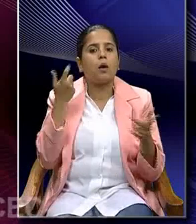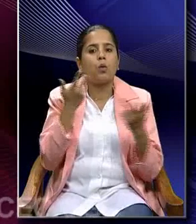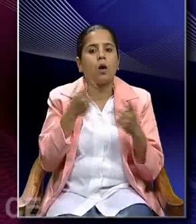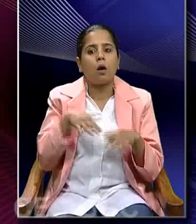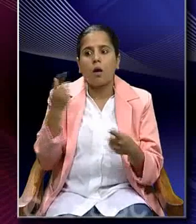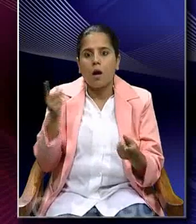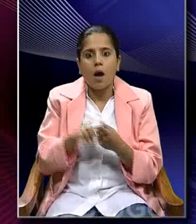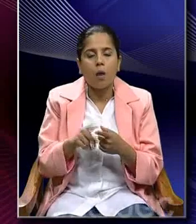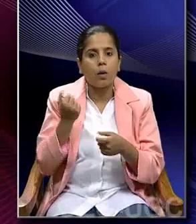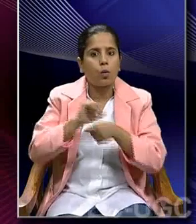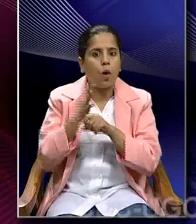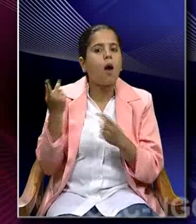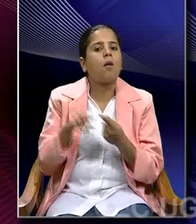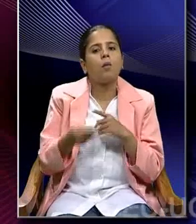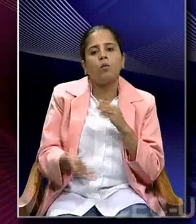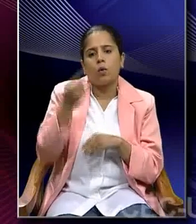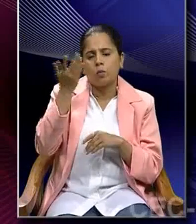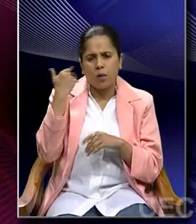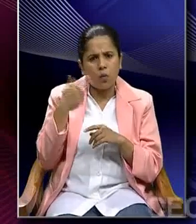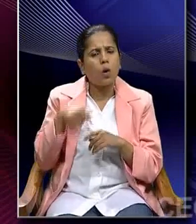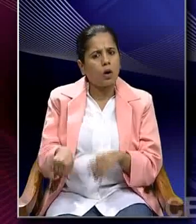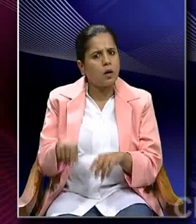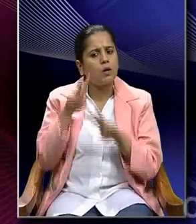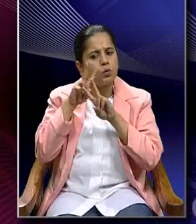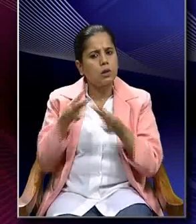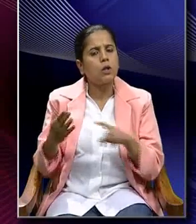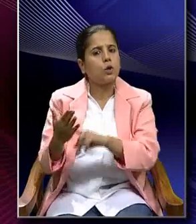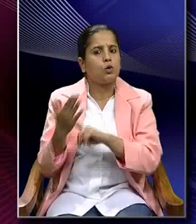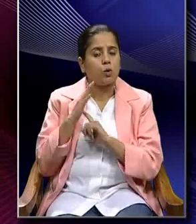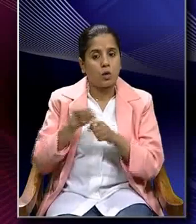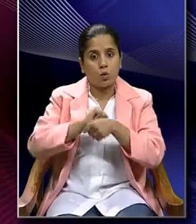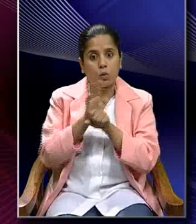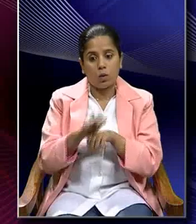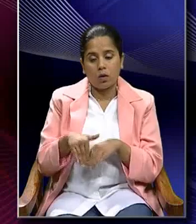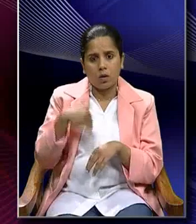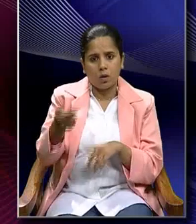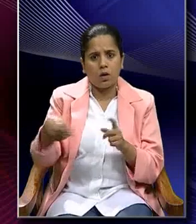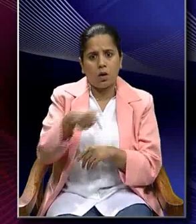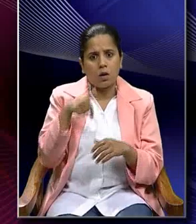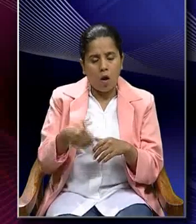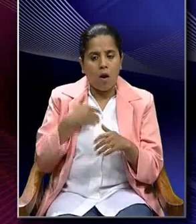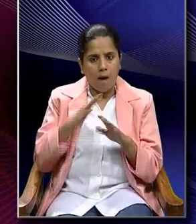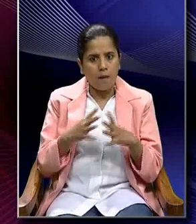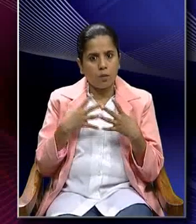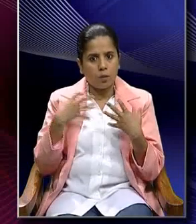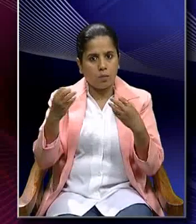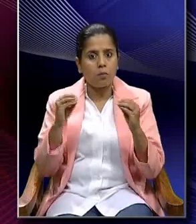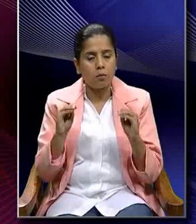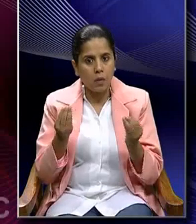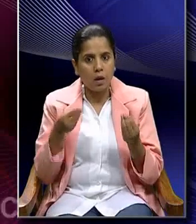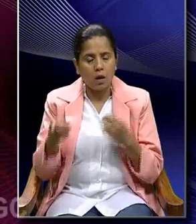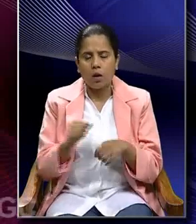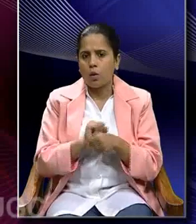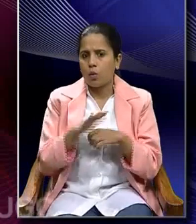outbreak. And all studies have shown after COVID-19, we are just about recovering from the terrible